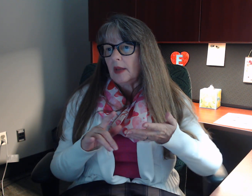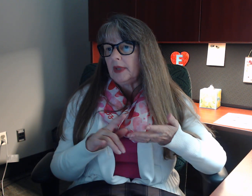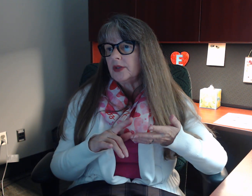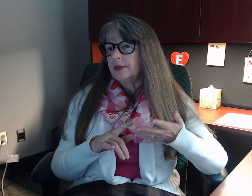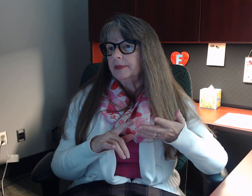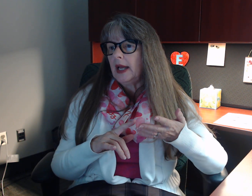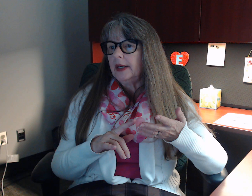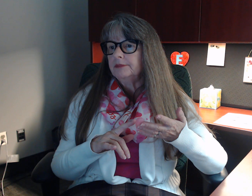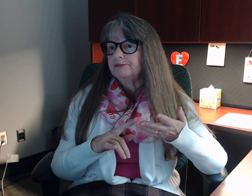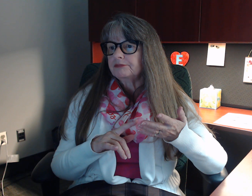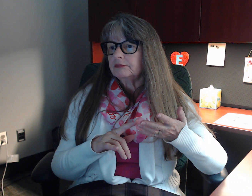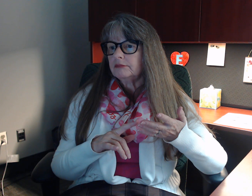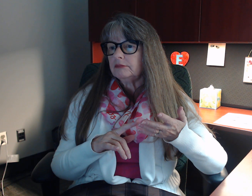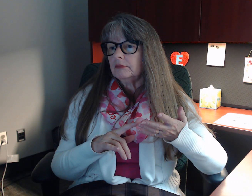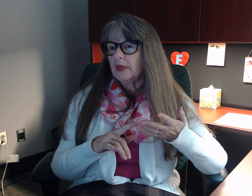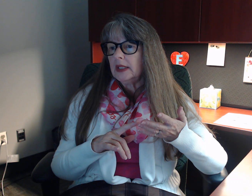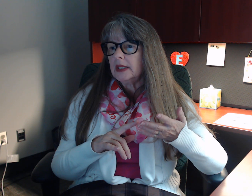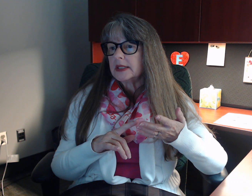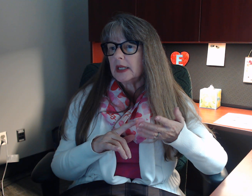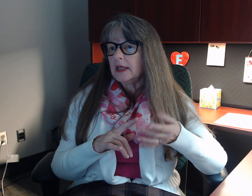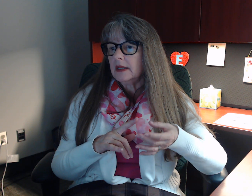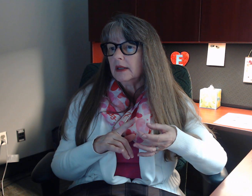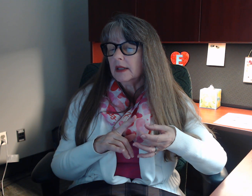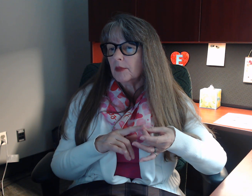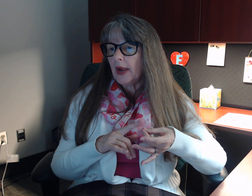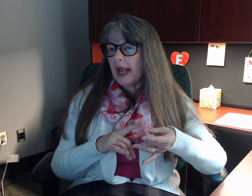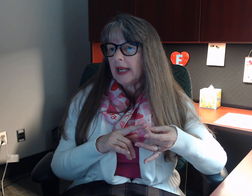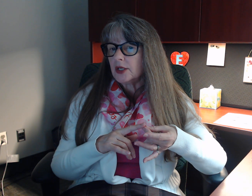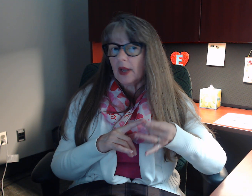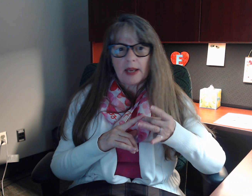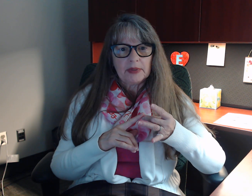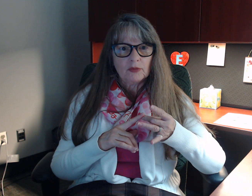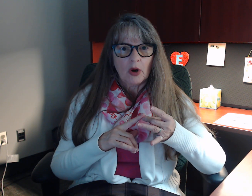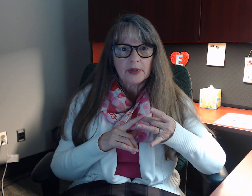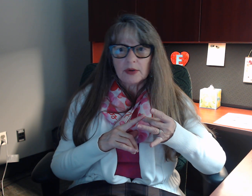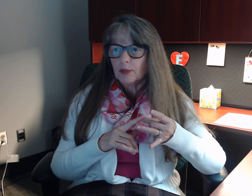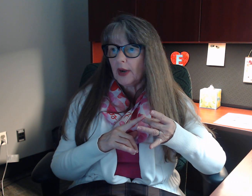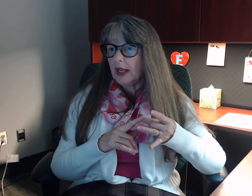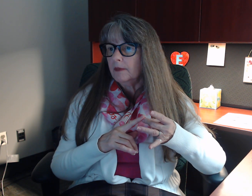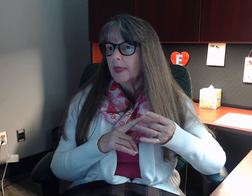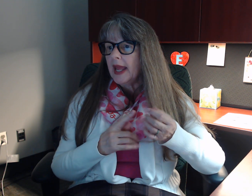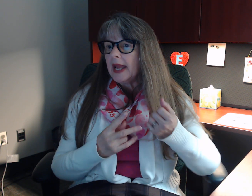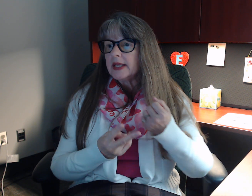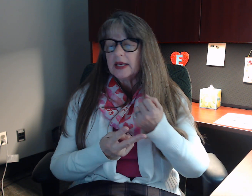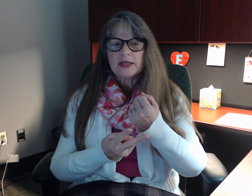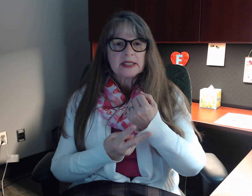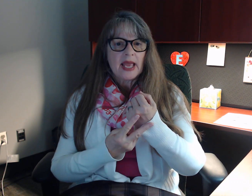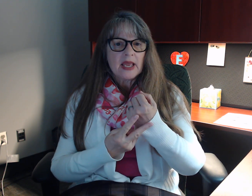means. Let's see, number 8. I can't believe we're already on number 8. Save